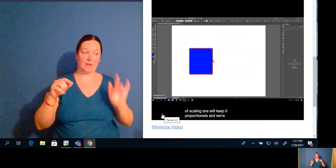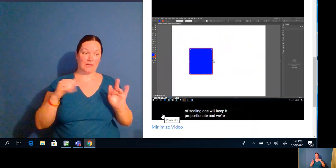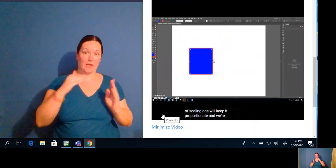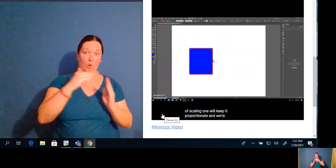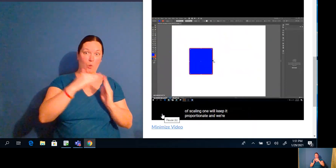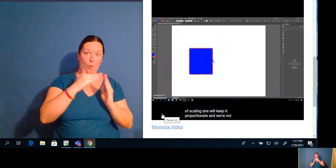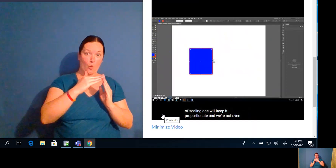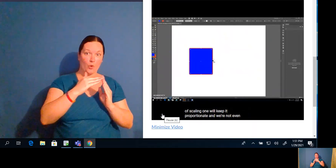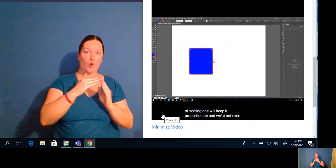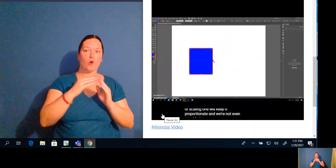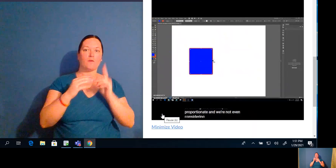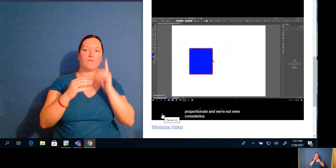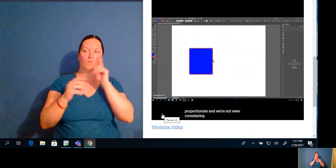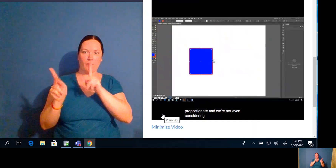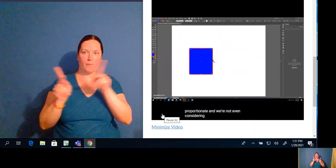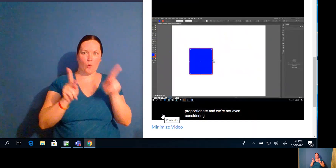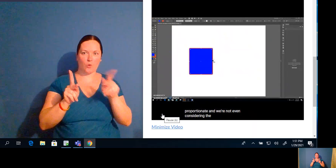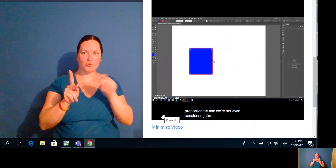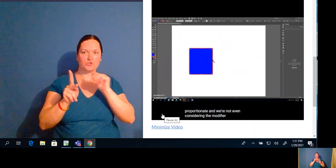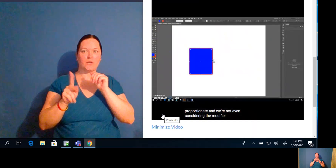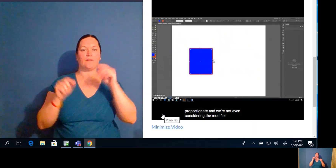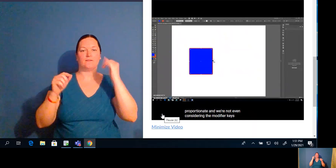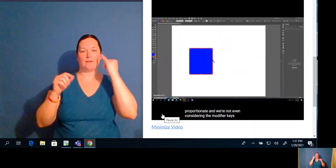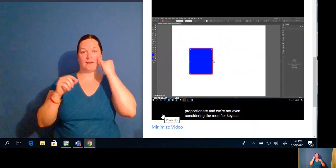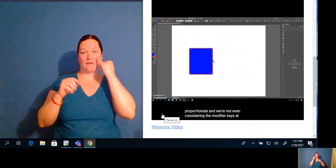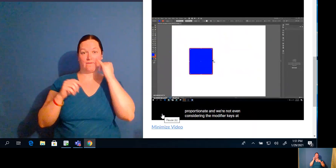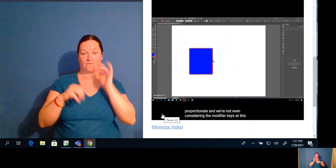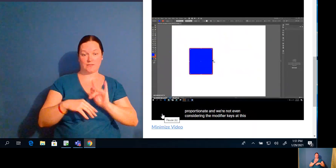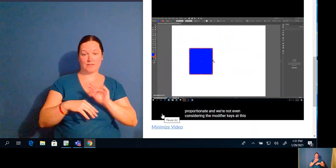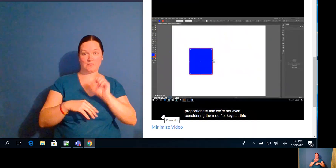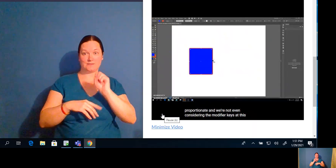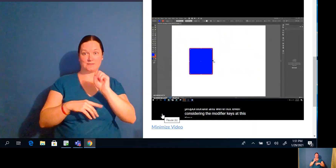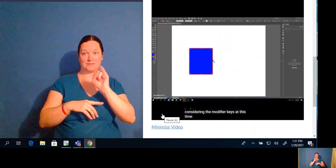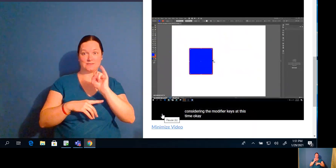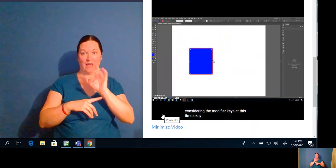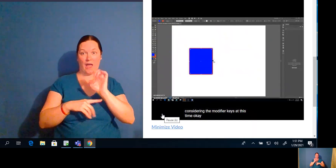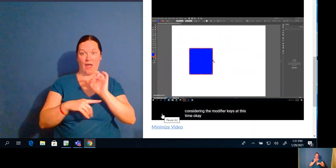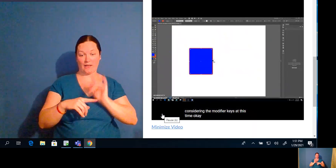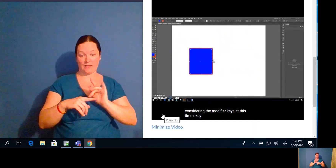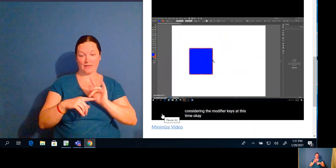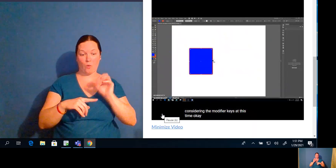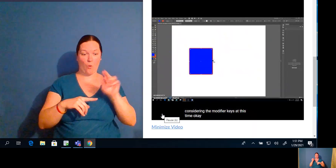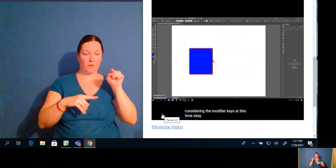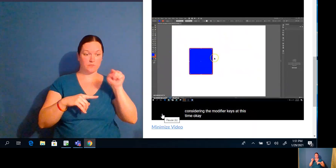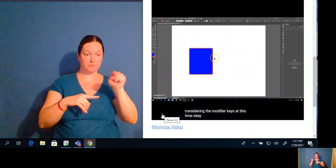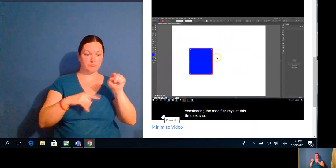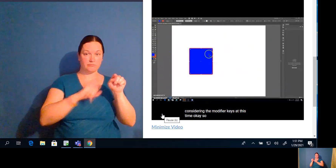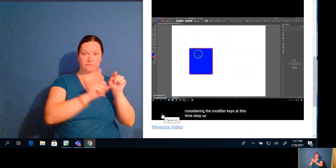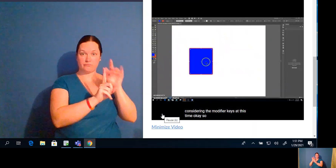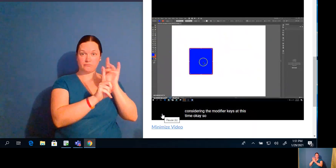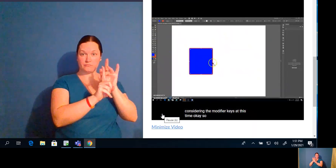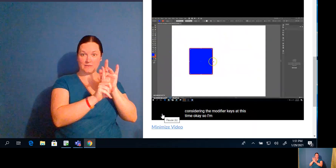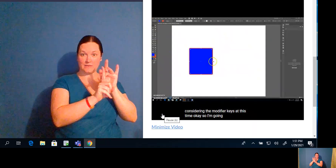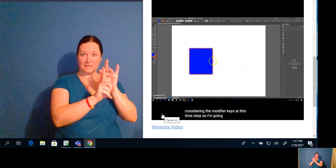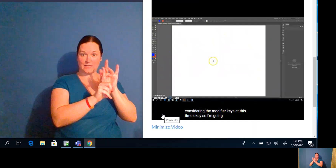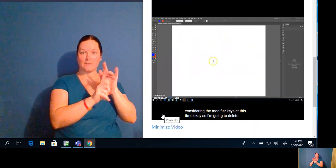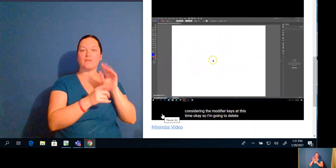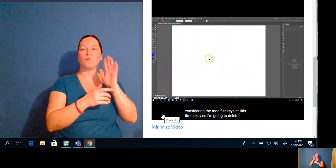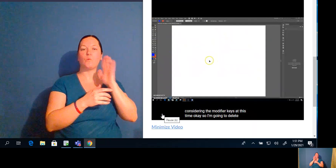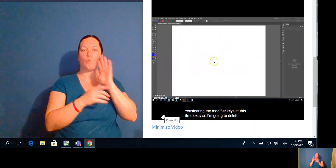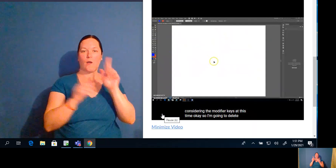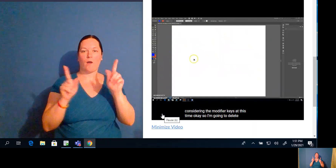proportionate, and we're not even considering the modifier keys at this time. Okay,